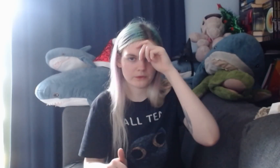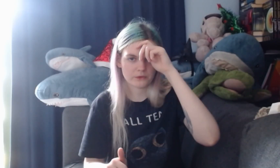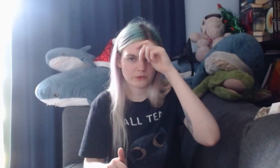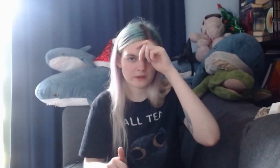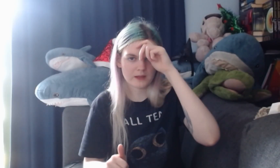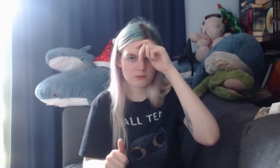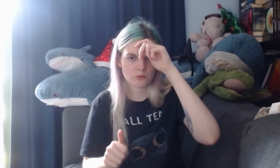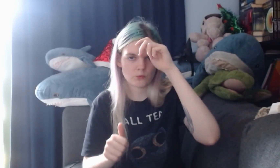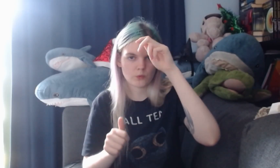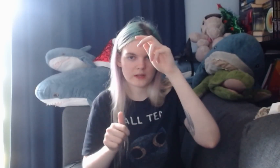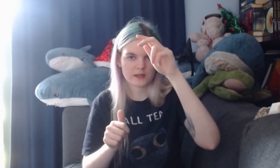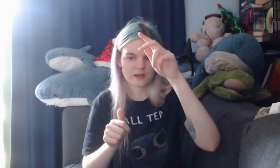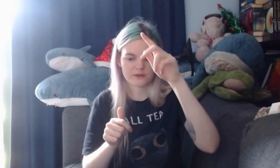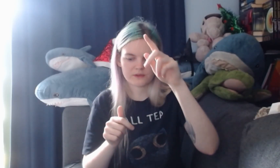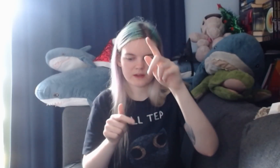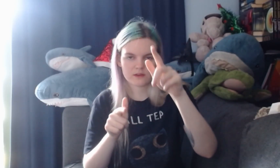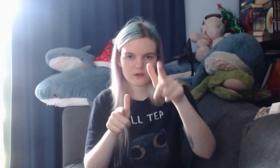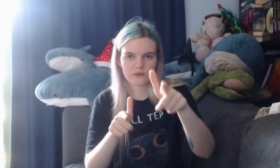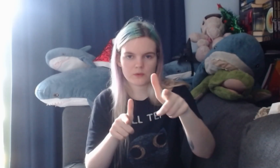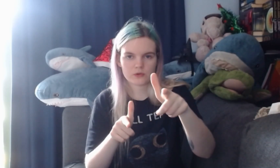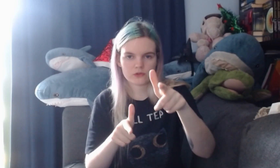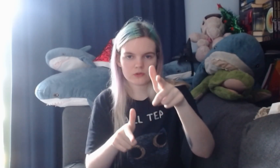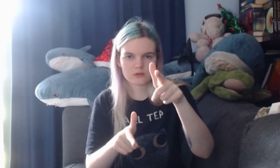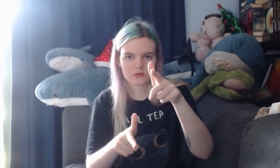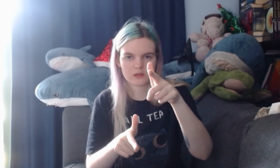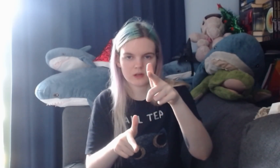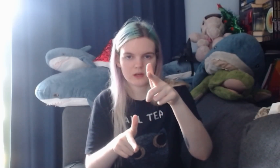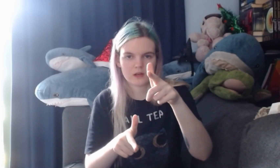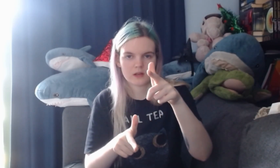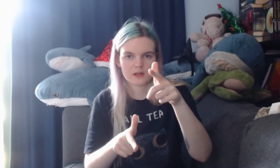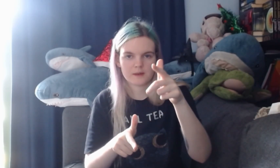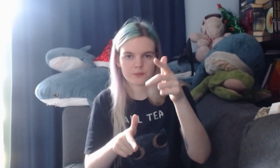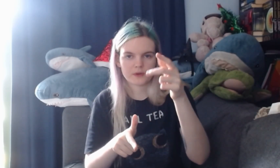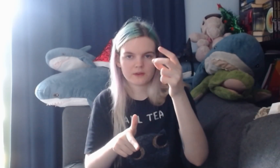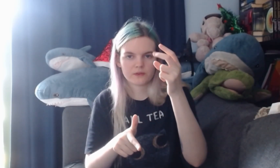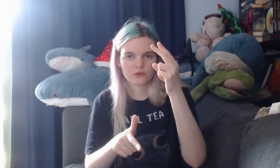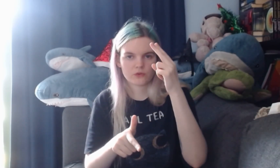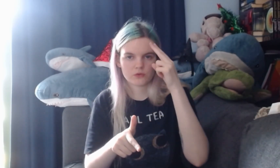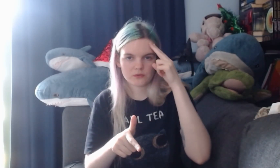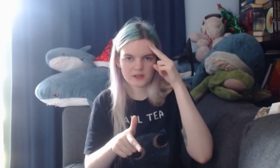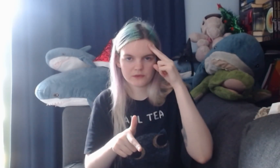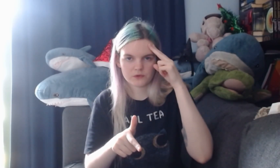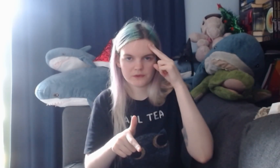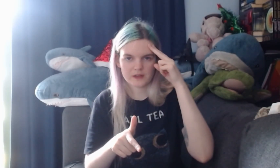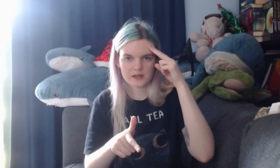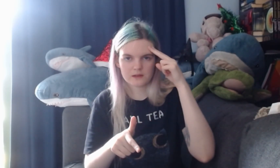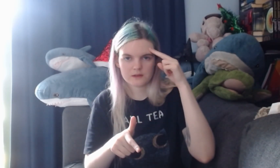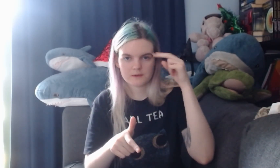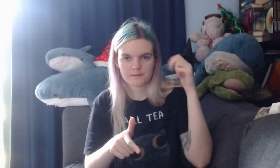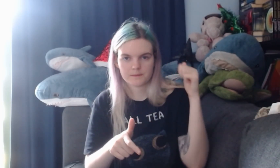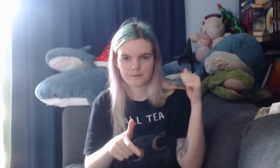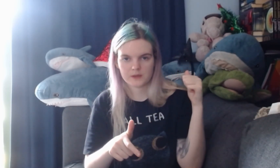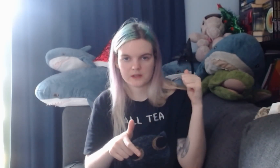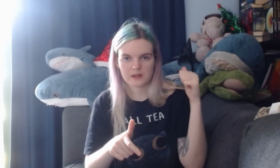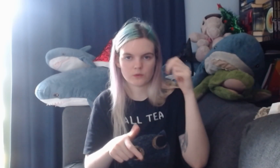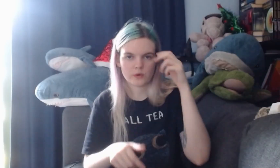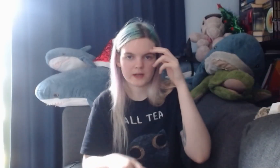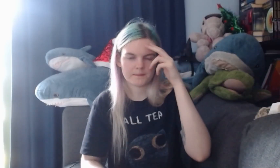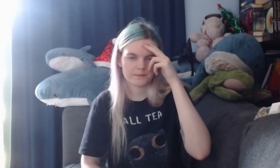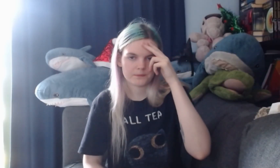And then when he has done this motion, he brings two fingers to the side and then away. And